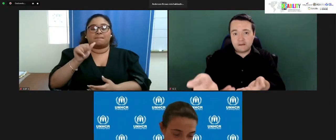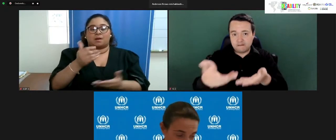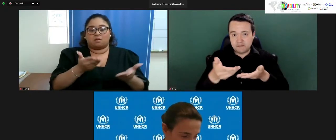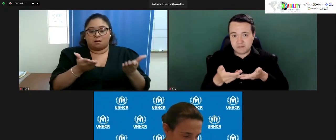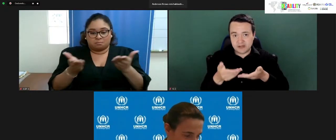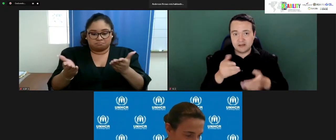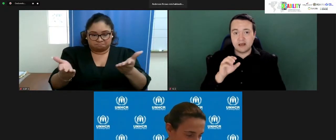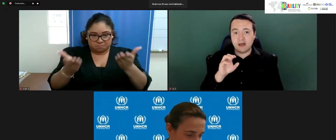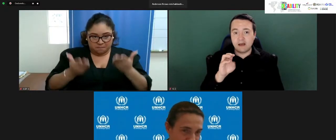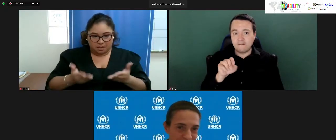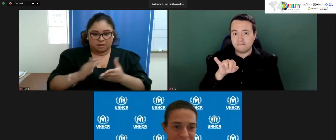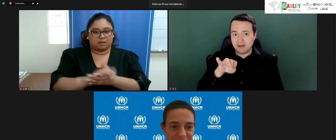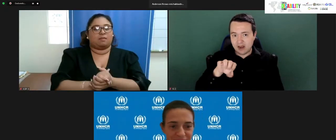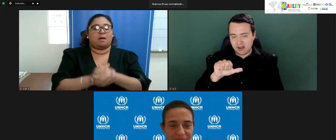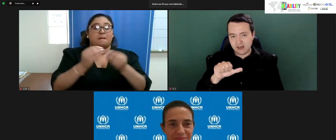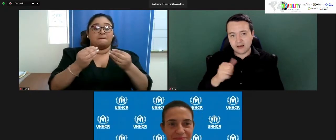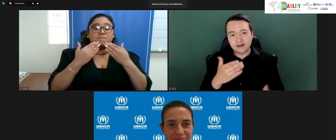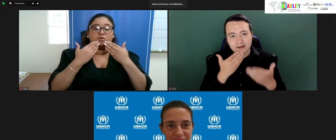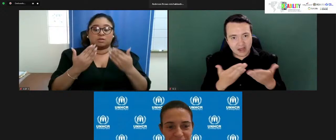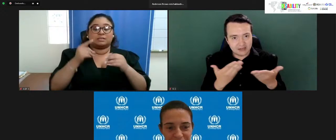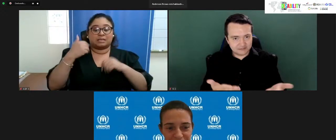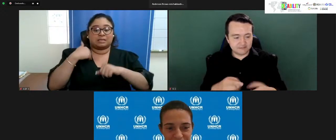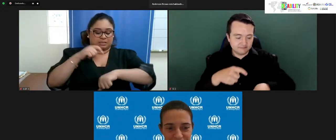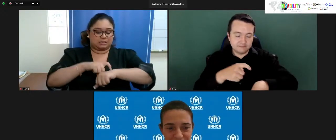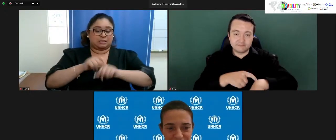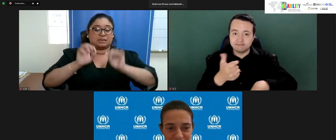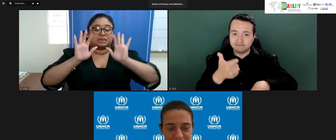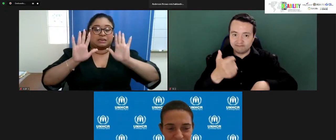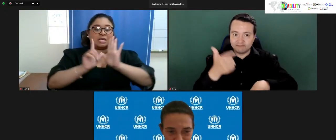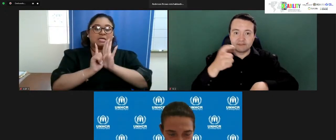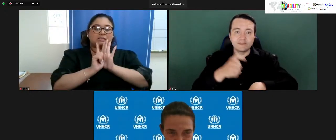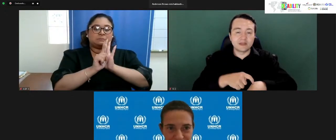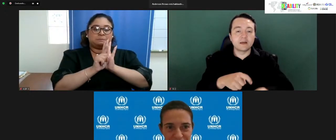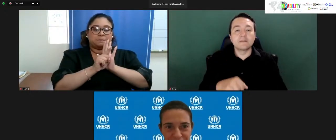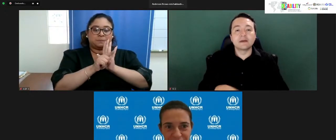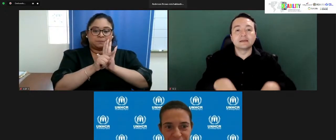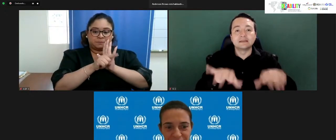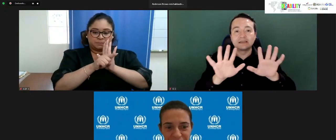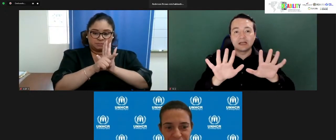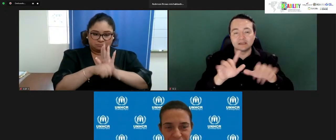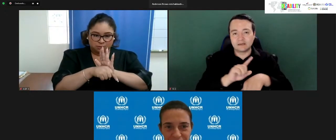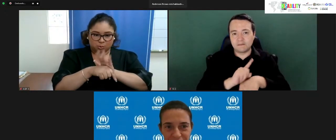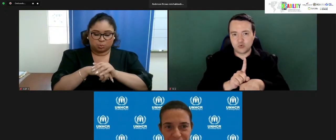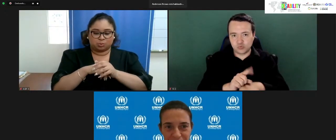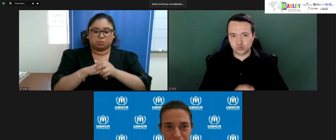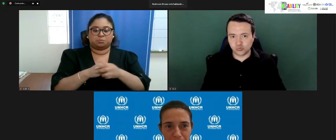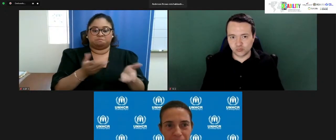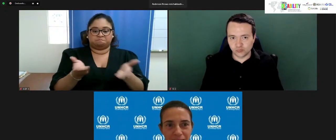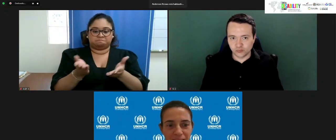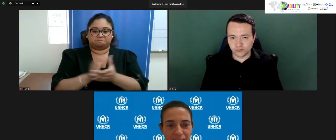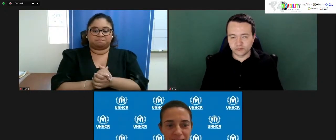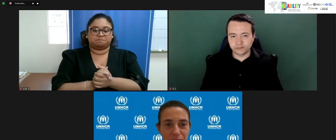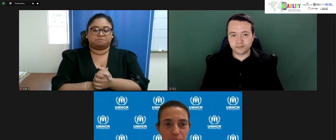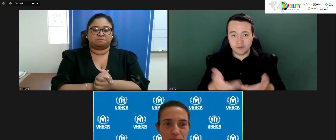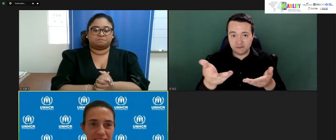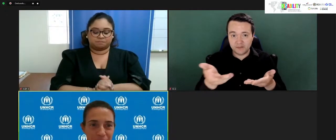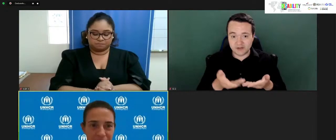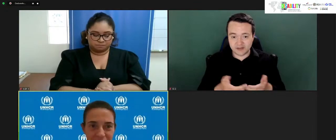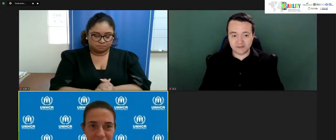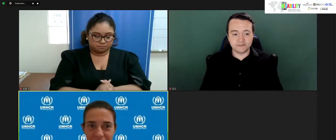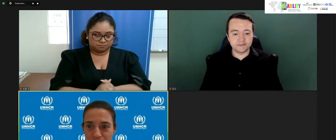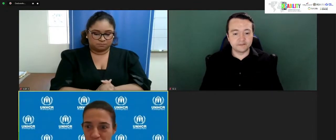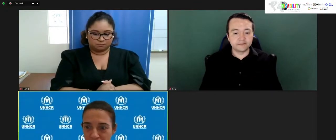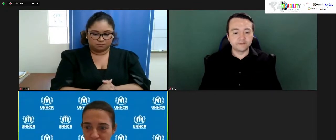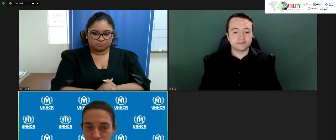welcome thank you very much for being here you have 10 minutes to develop